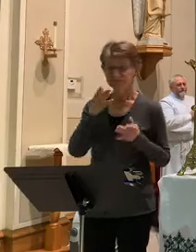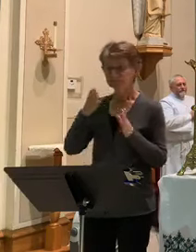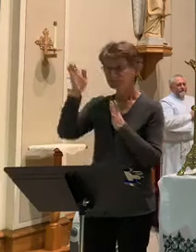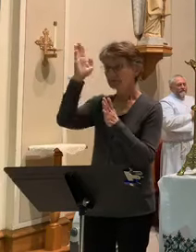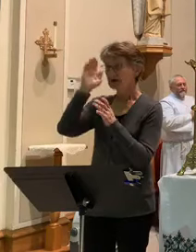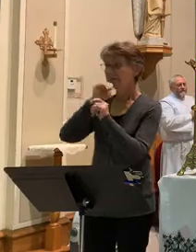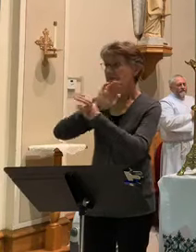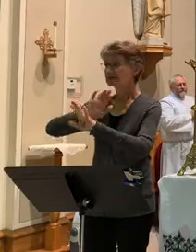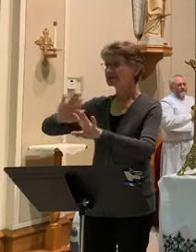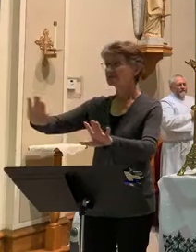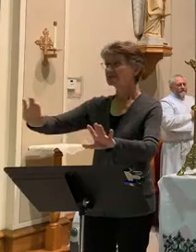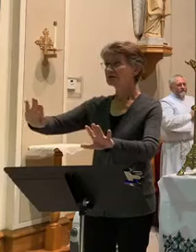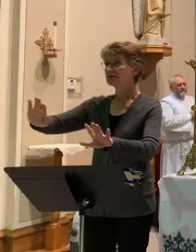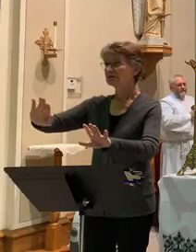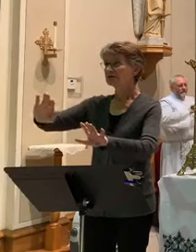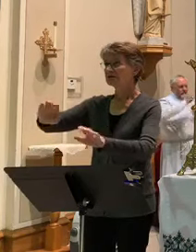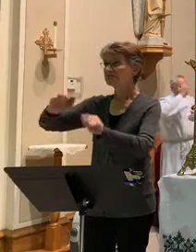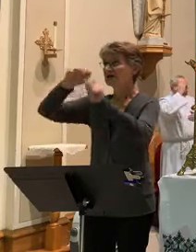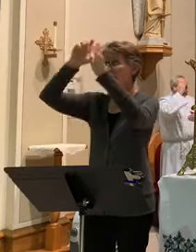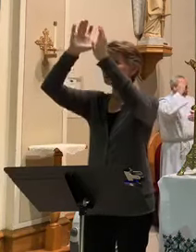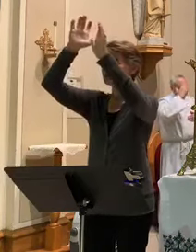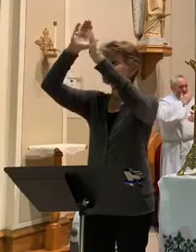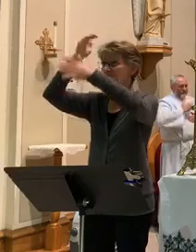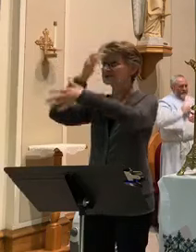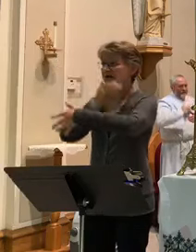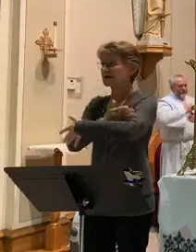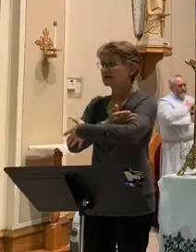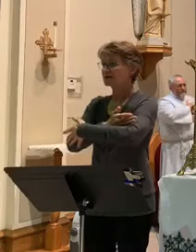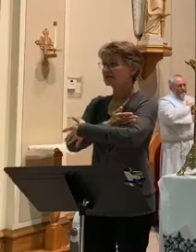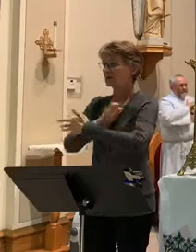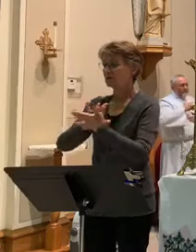And may Almighty God bless you, the